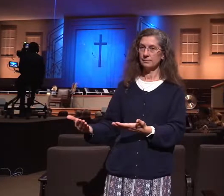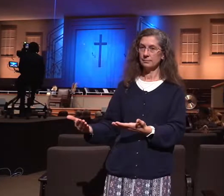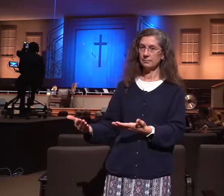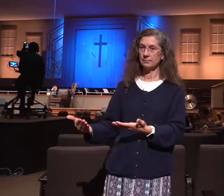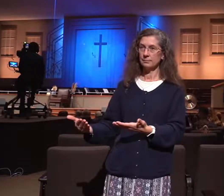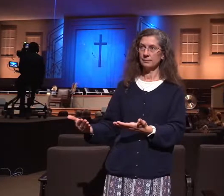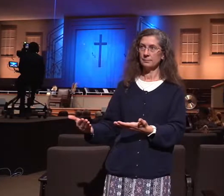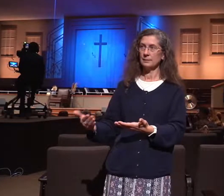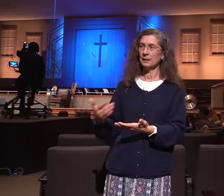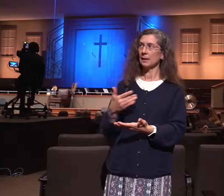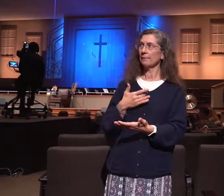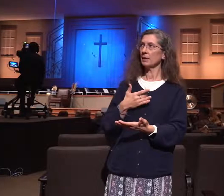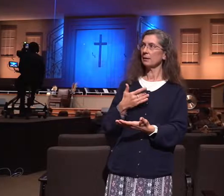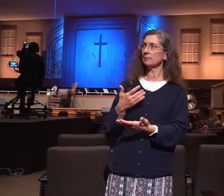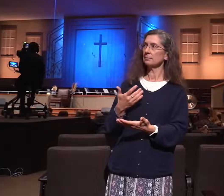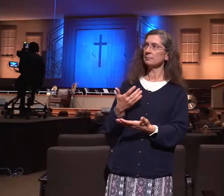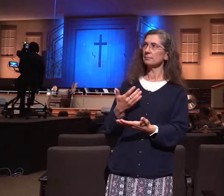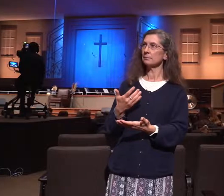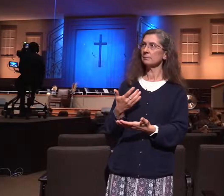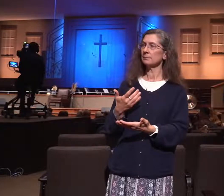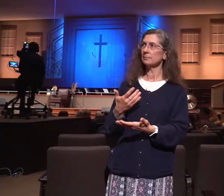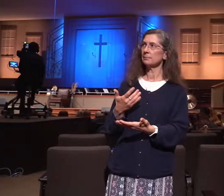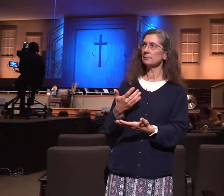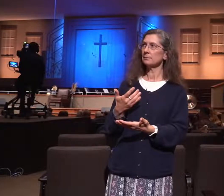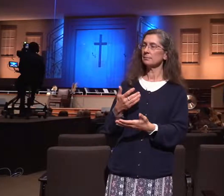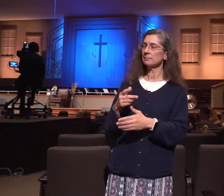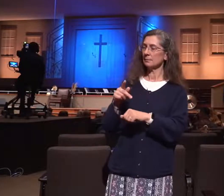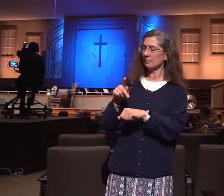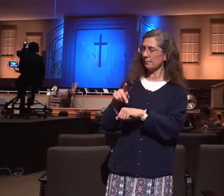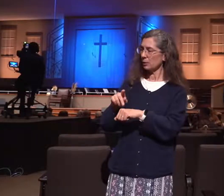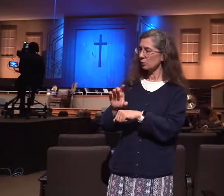And here's what I thought. Dr. Paul Chapel